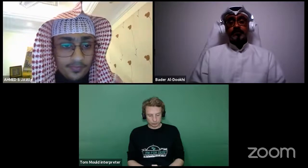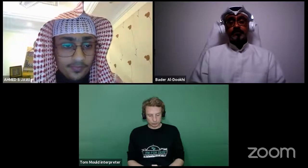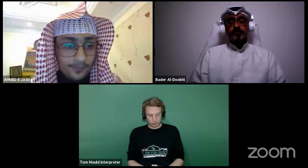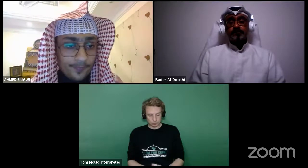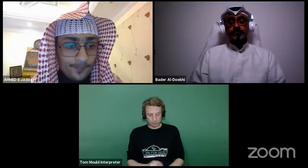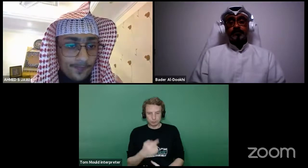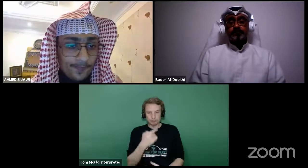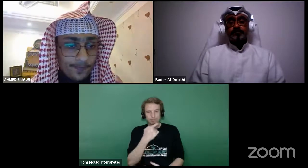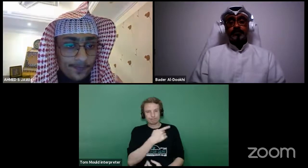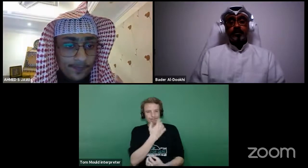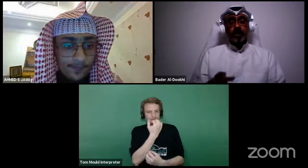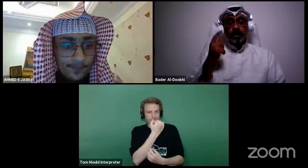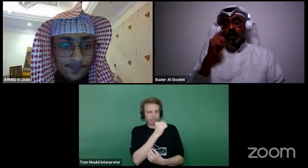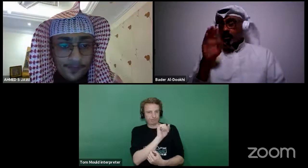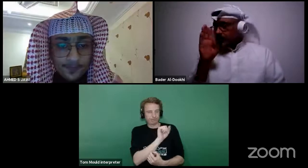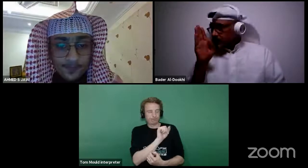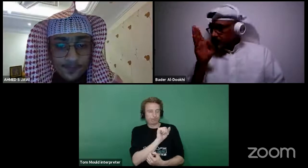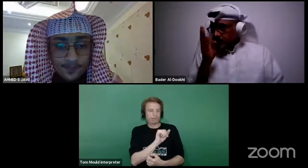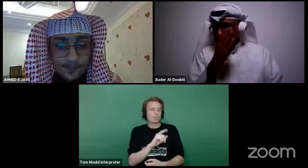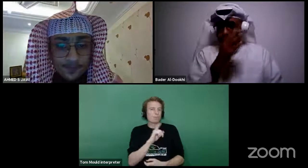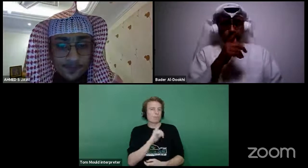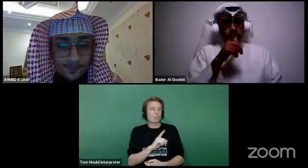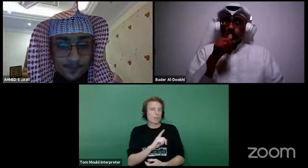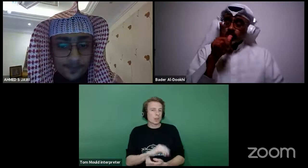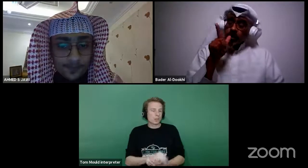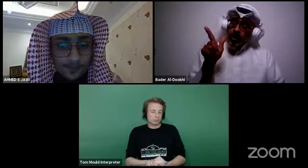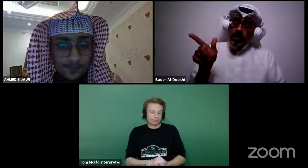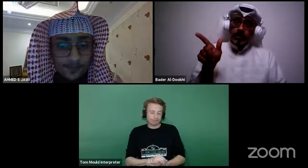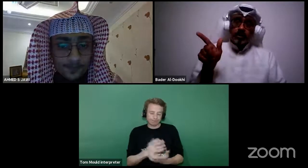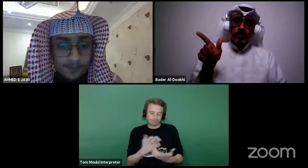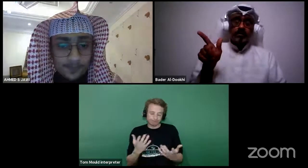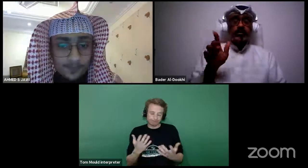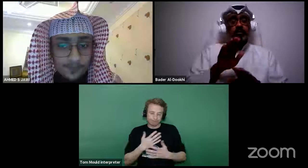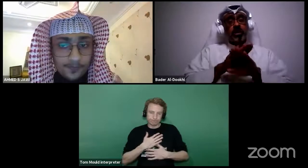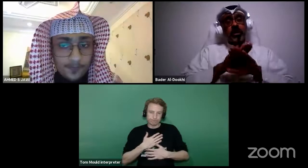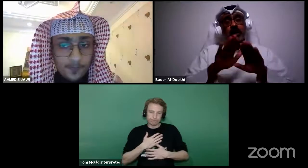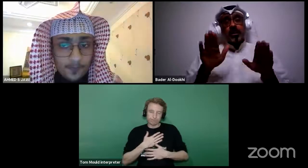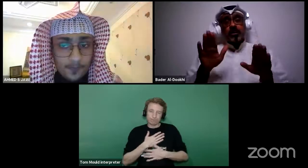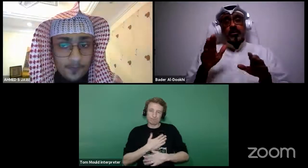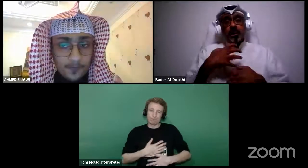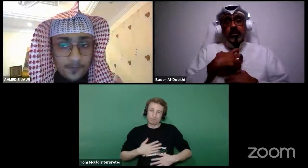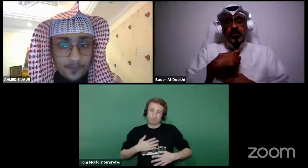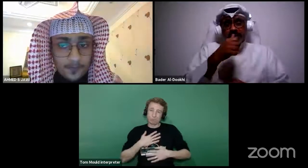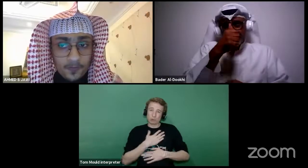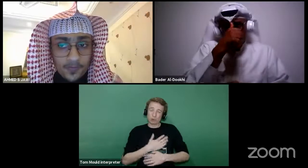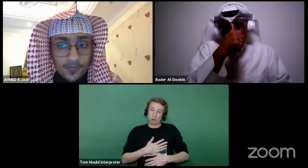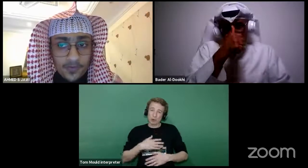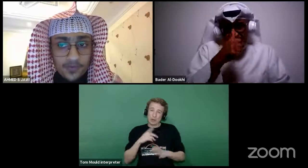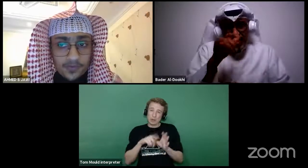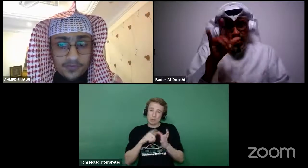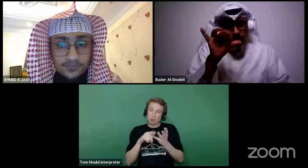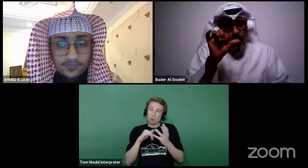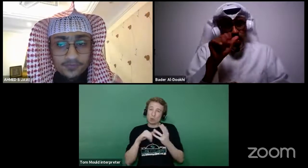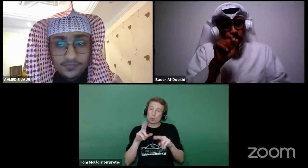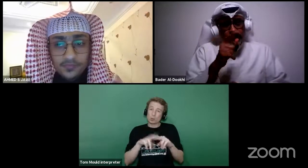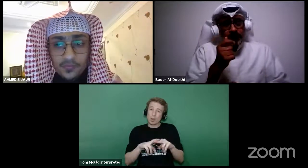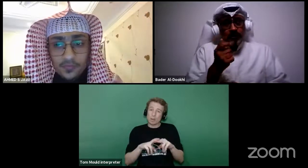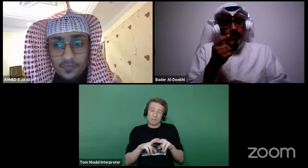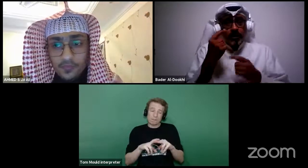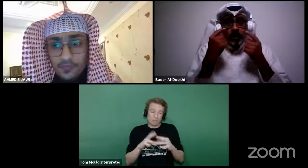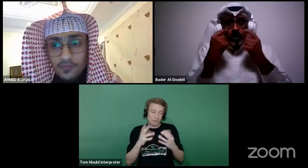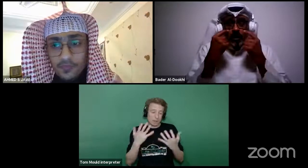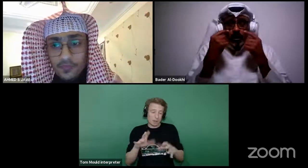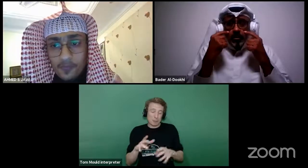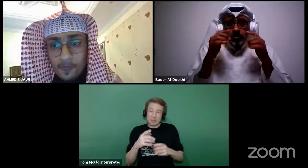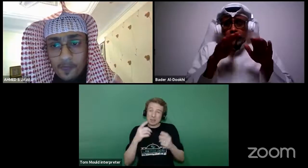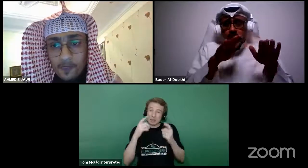And he turned away from them and said, Alas, my grief for Joseph, and he lost his sight because of the sorrow